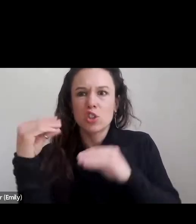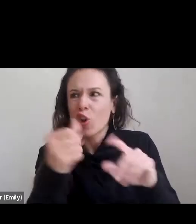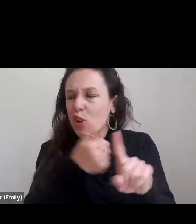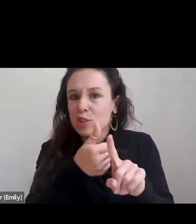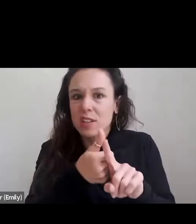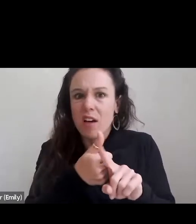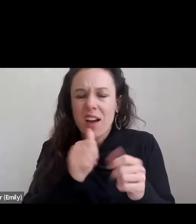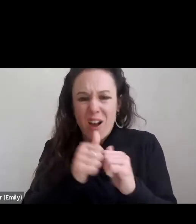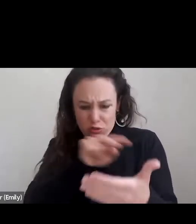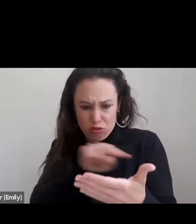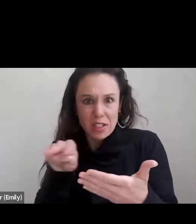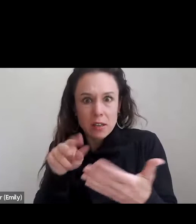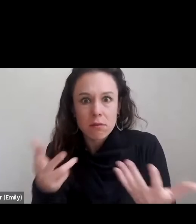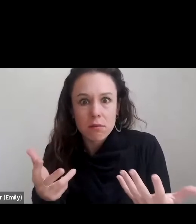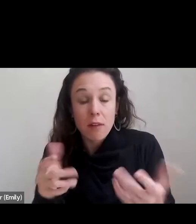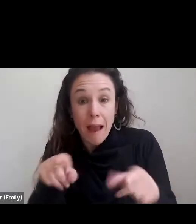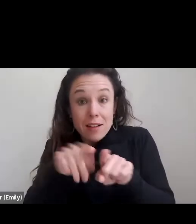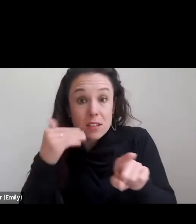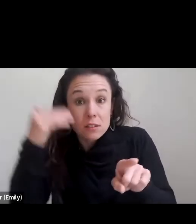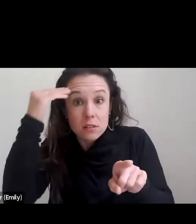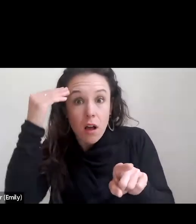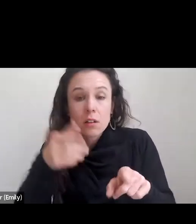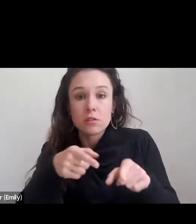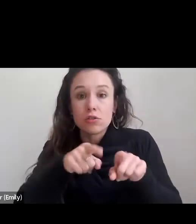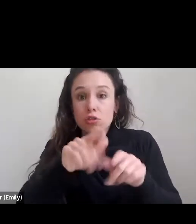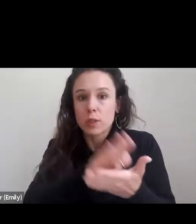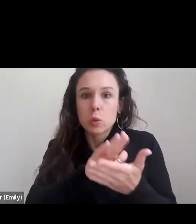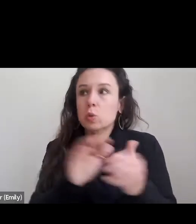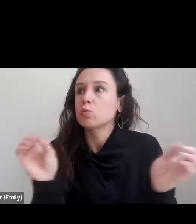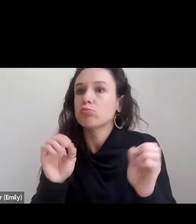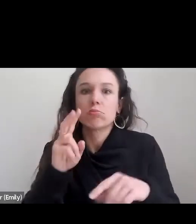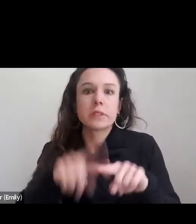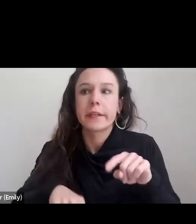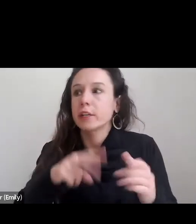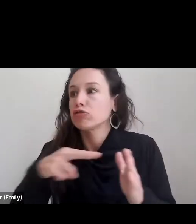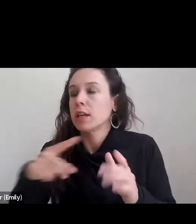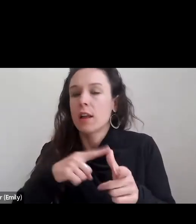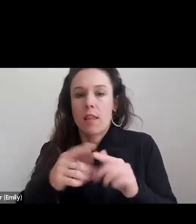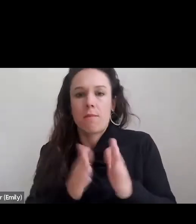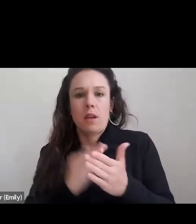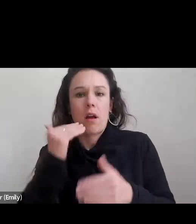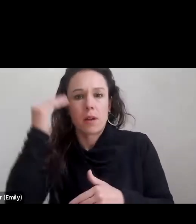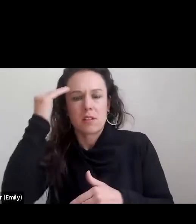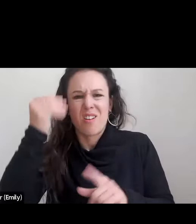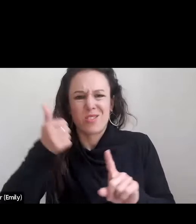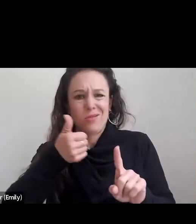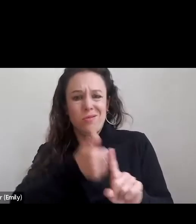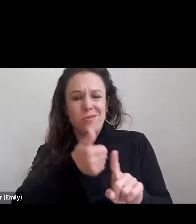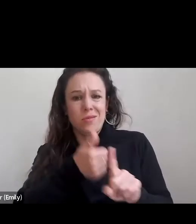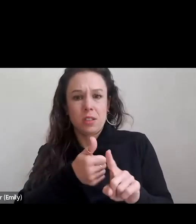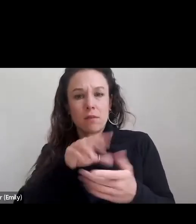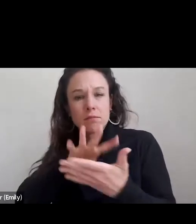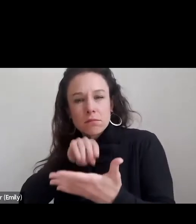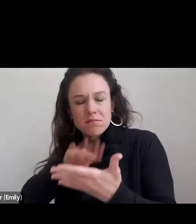school, but it happened as an adult who was motivated and inspired to do that. So truly a great